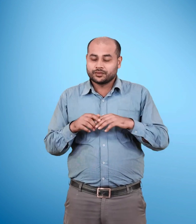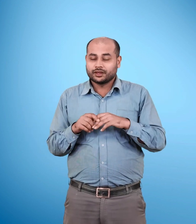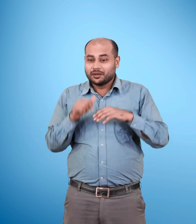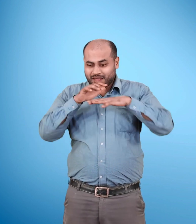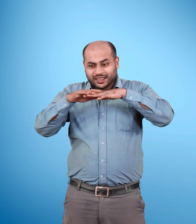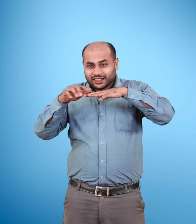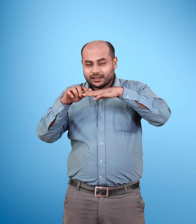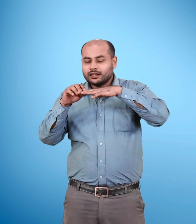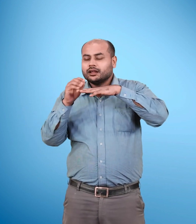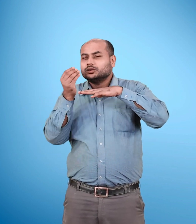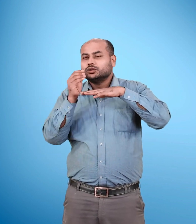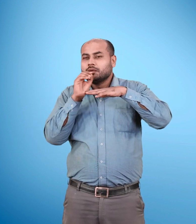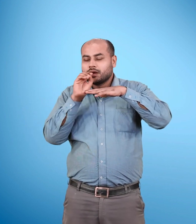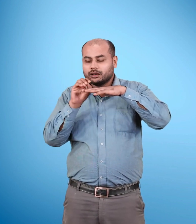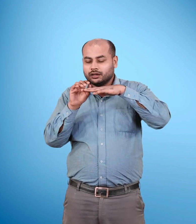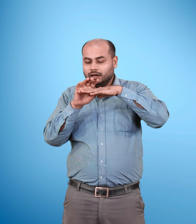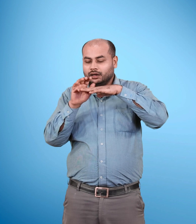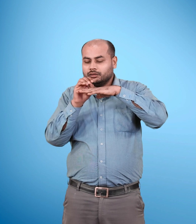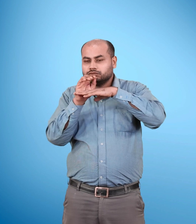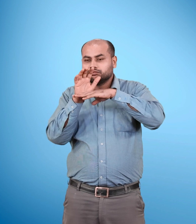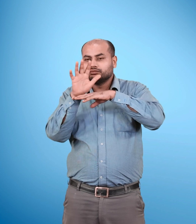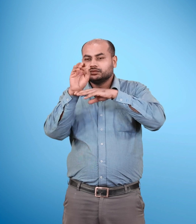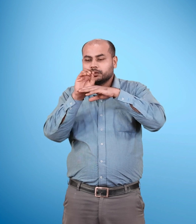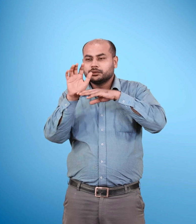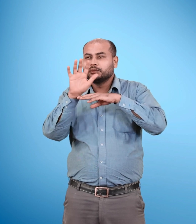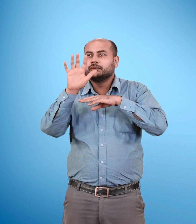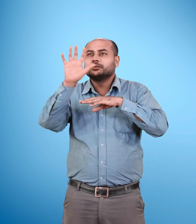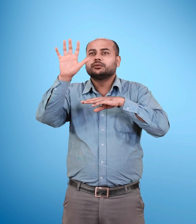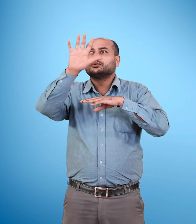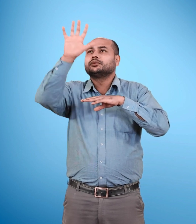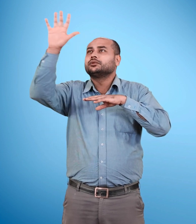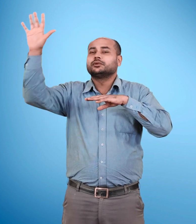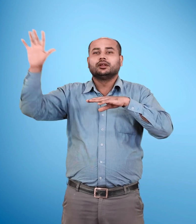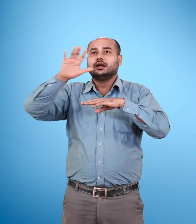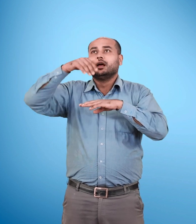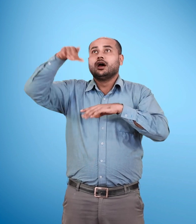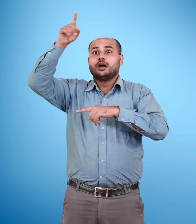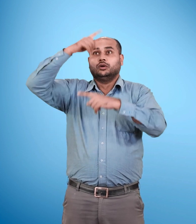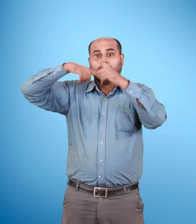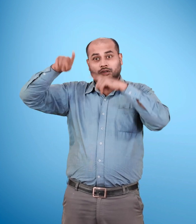Some of this water is brought back to the air by the process of evaporation and transpiration.